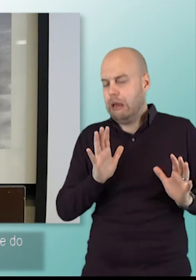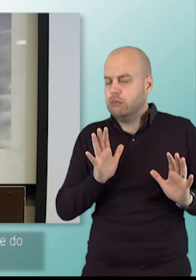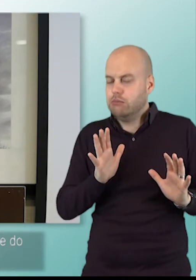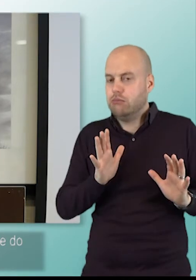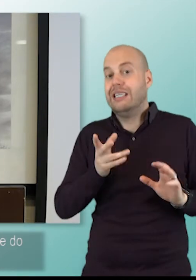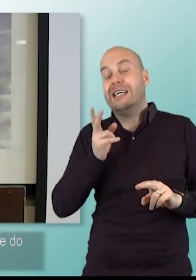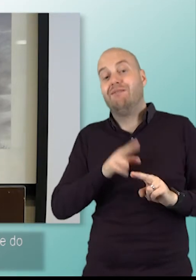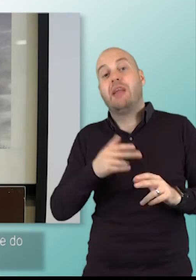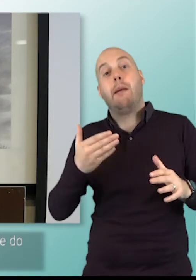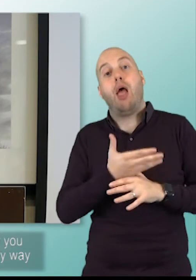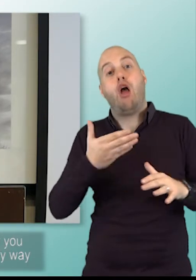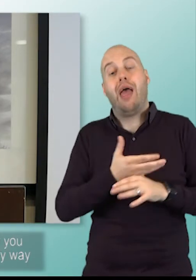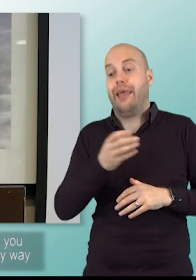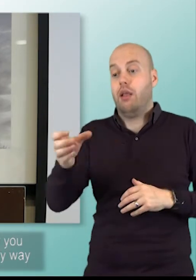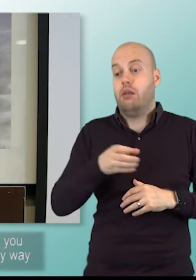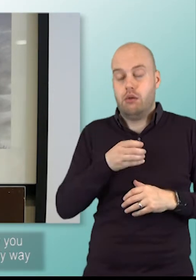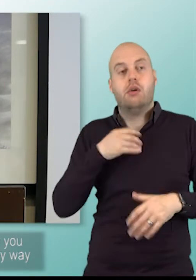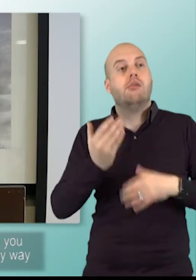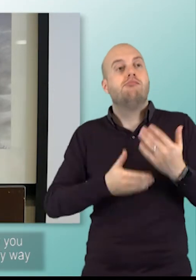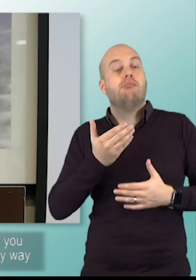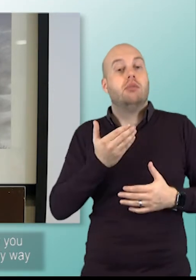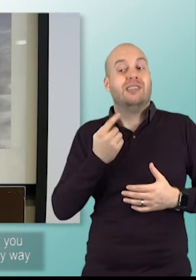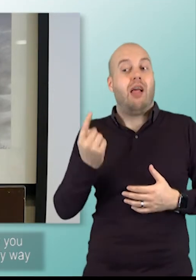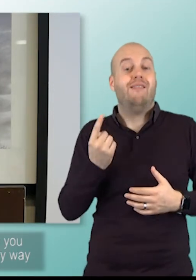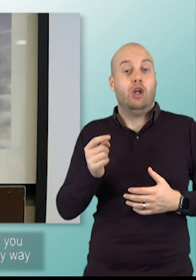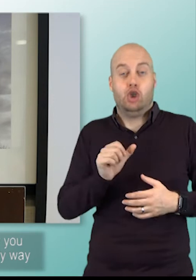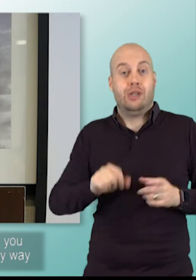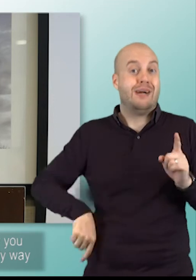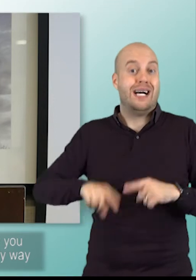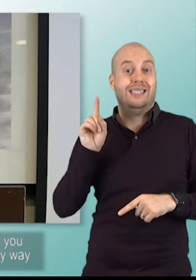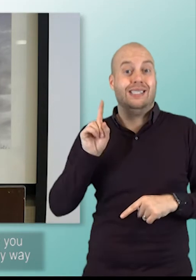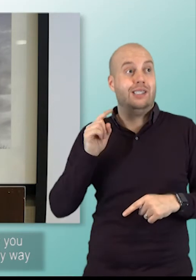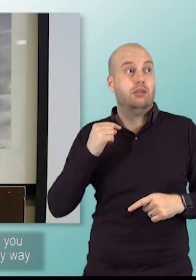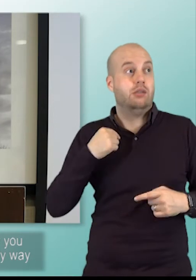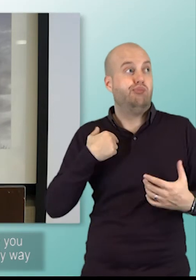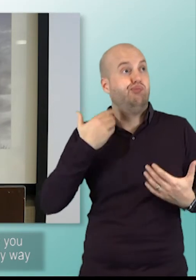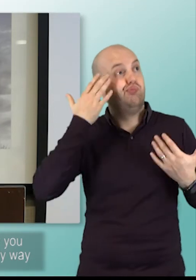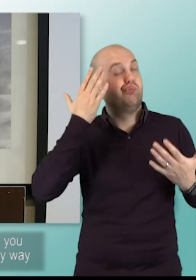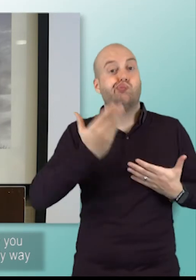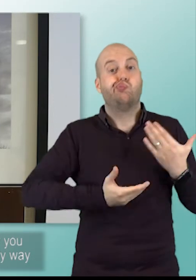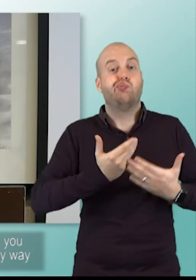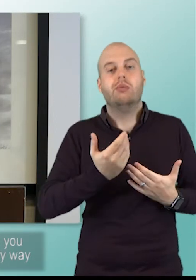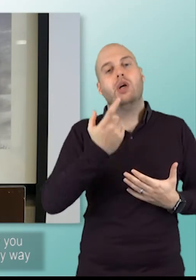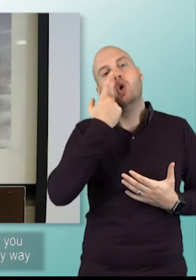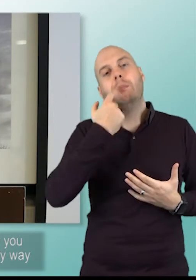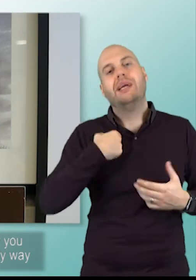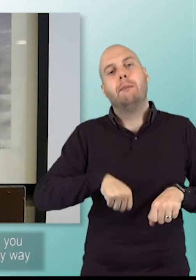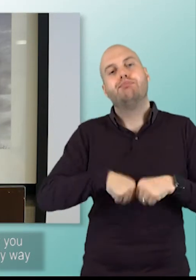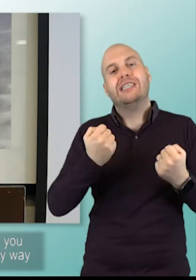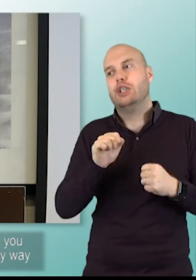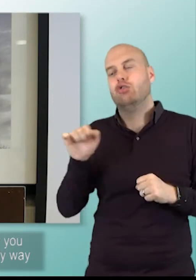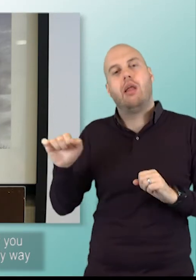are found, for example, to be employing a barred individual, then technically you could be in breach of the PVG